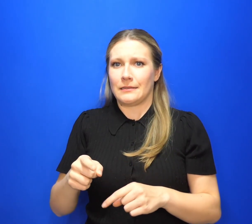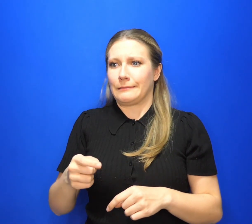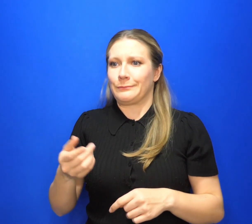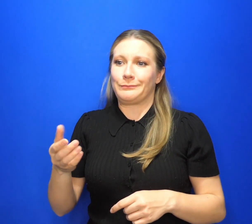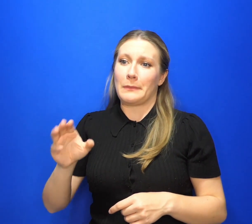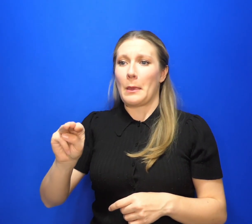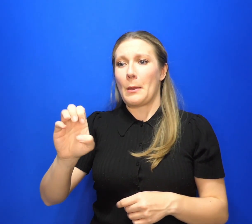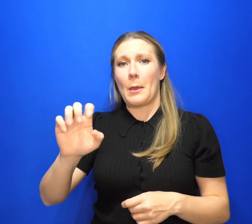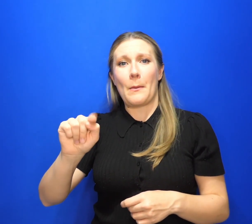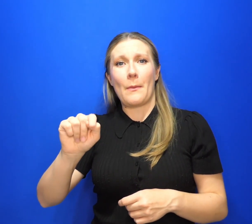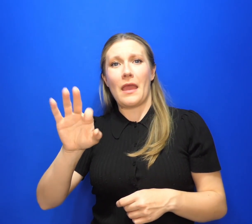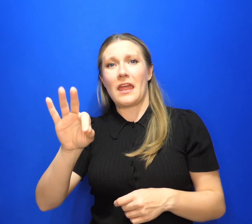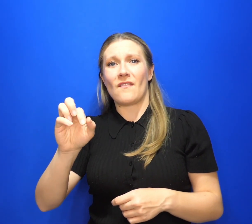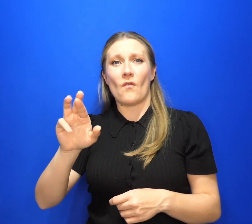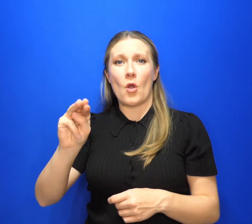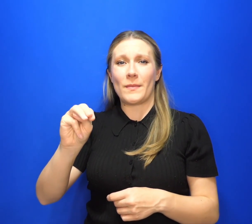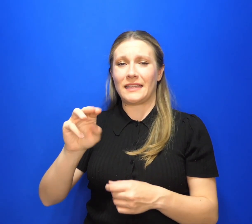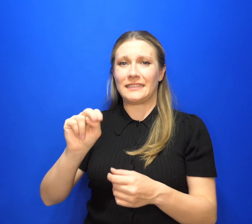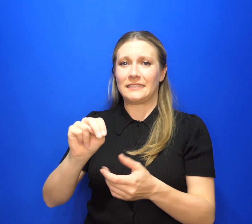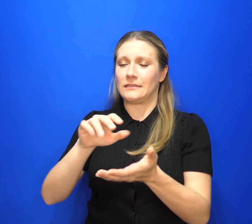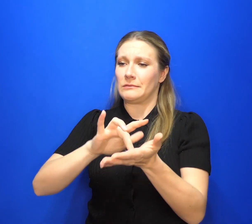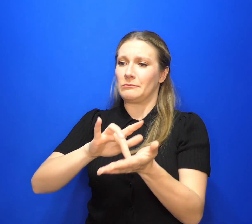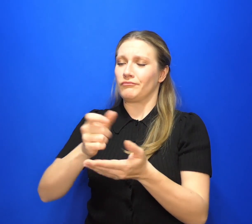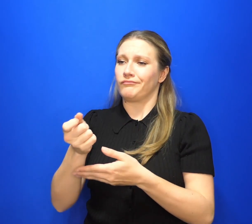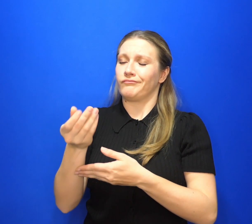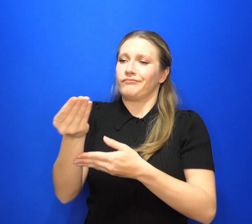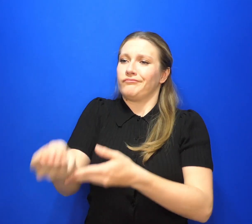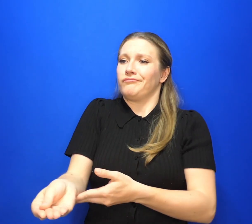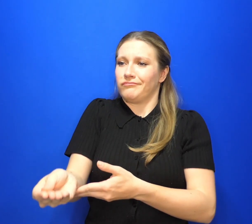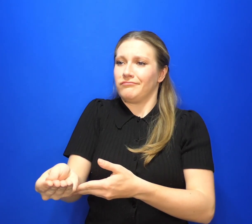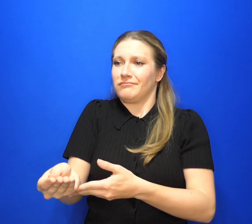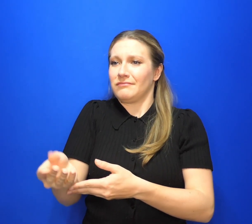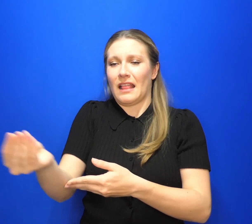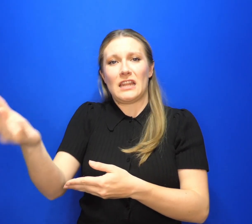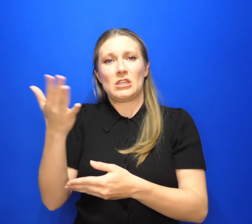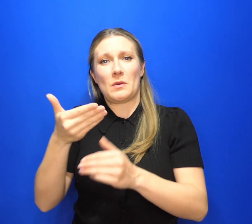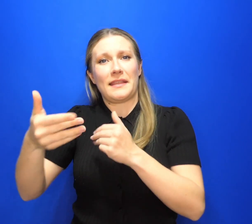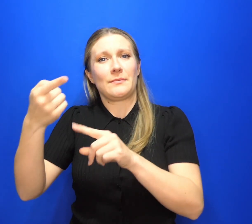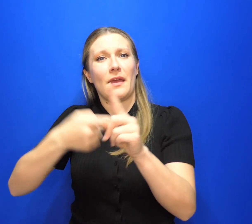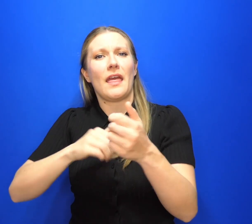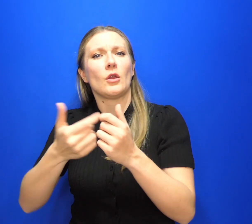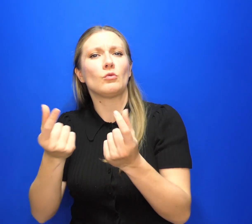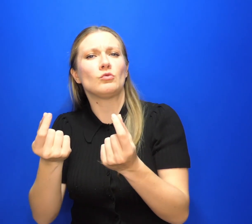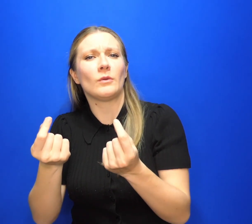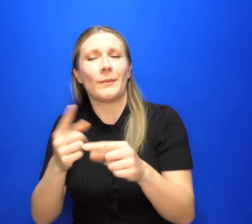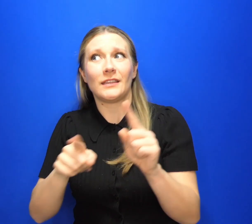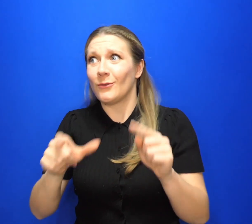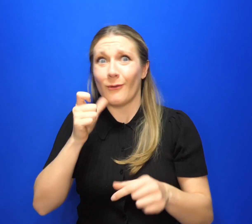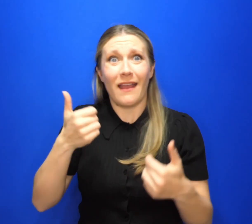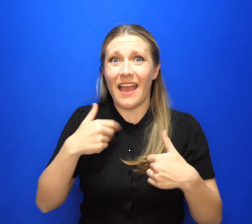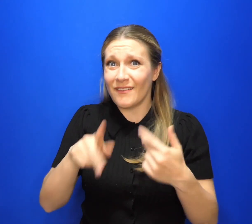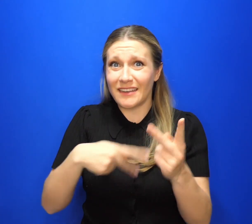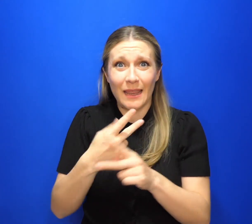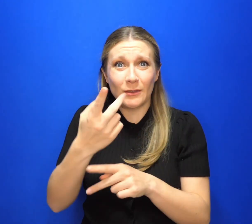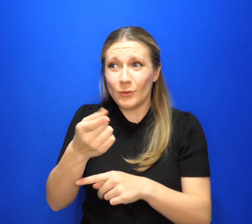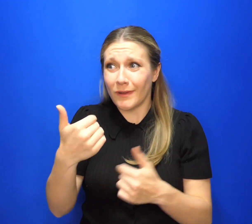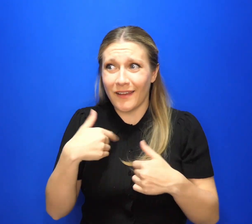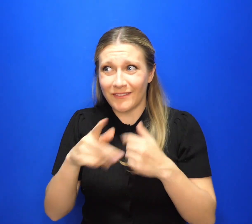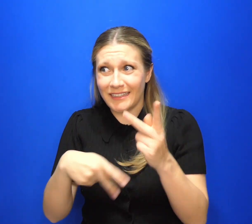metformin, get home, take these, come see us in a month, let us know how you're doing, except you don't have type 2 diabetes. You have type 1